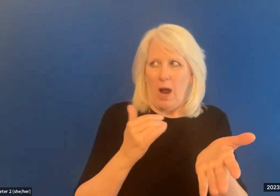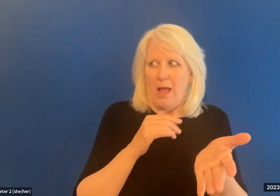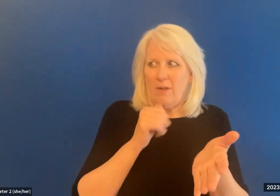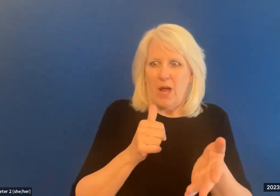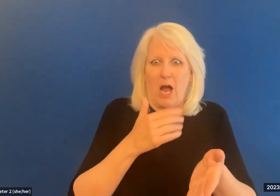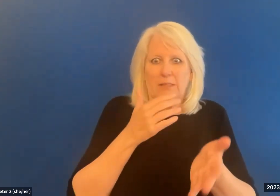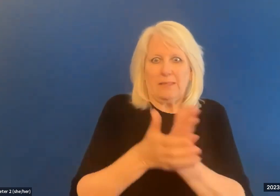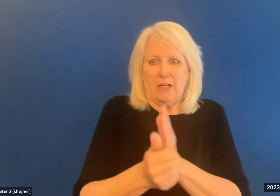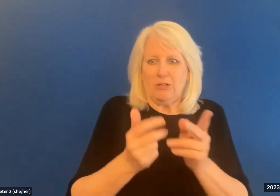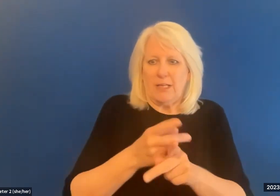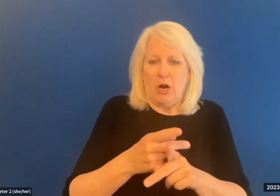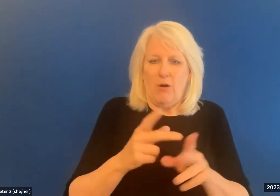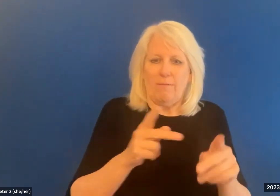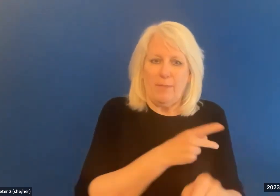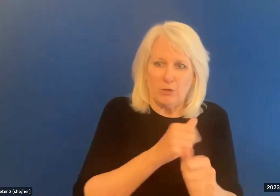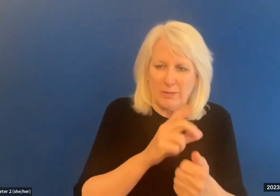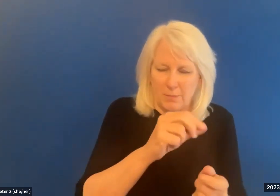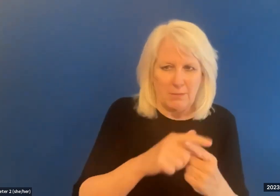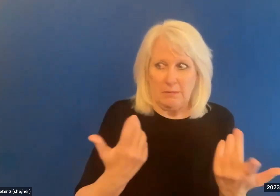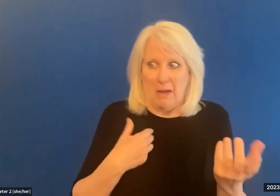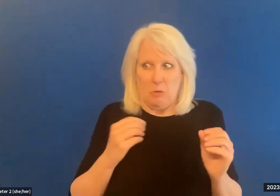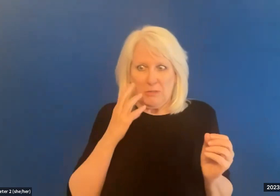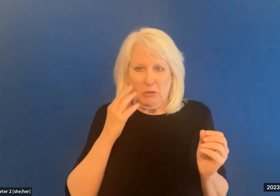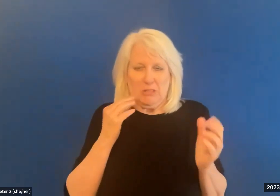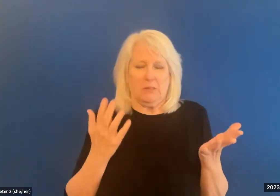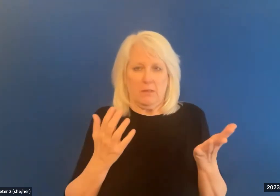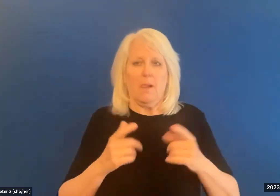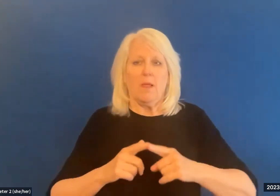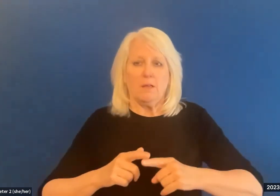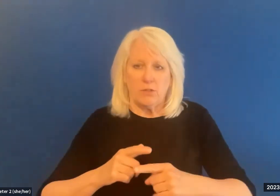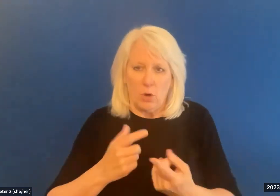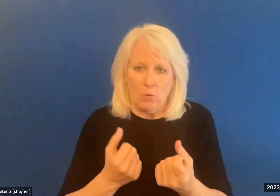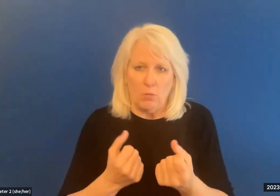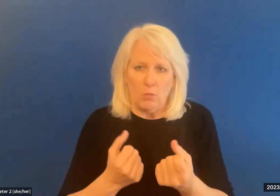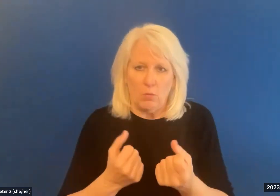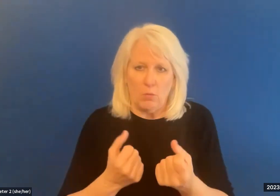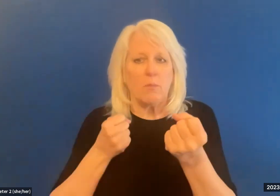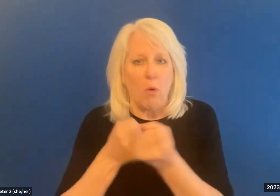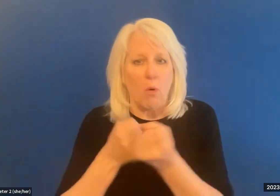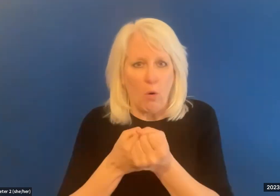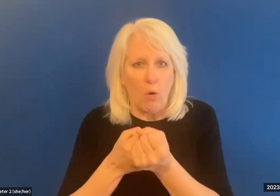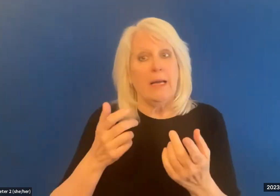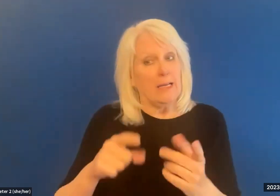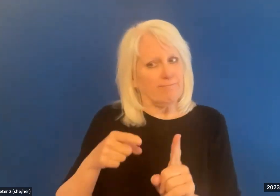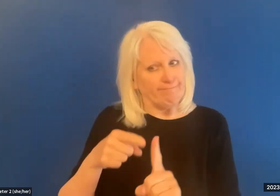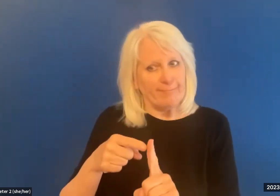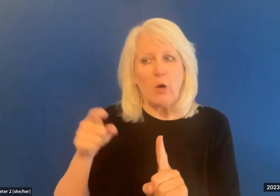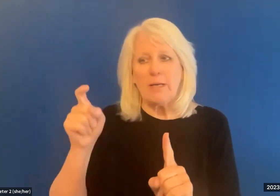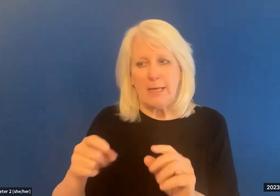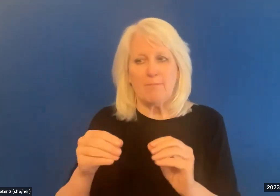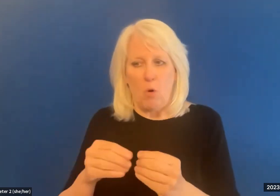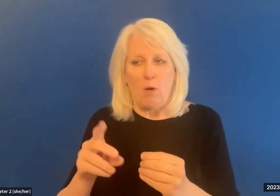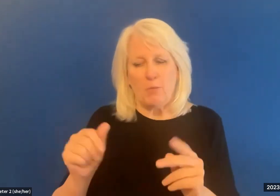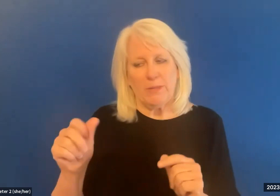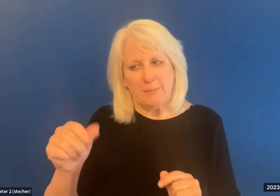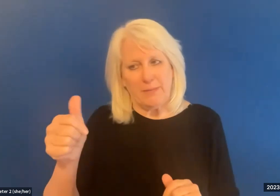One way to increase this understanding is through greater inclusion and support of disabled physicians and trainees. And a mounting body of research suggests that